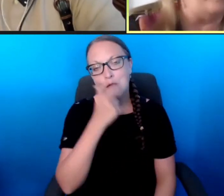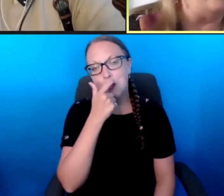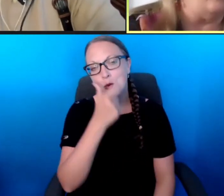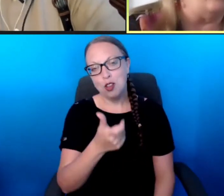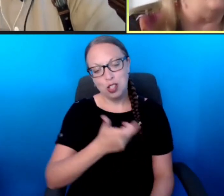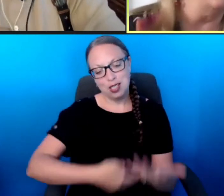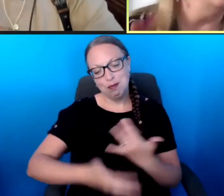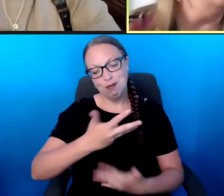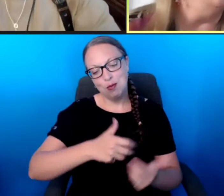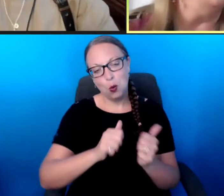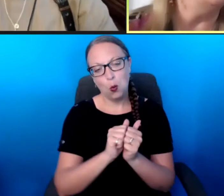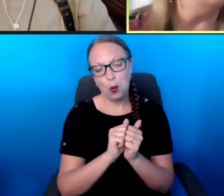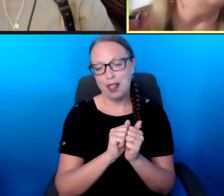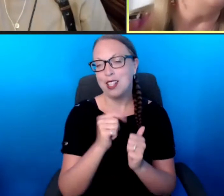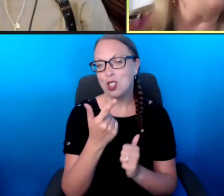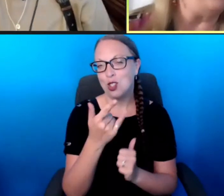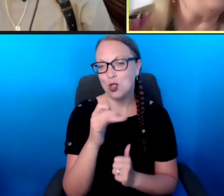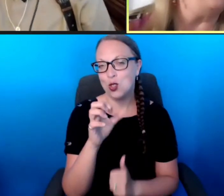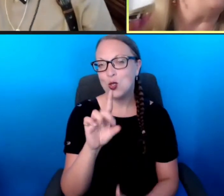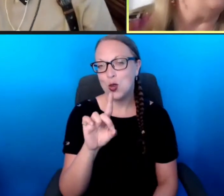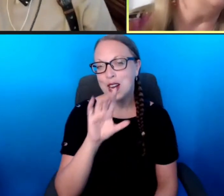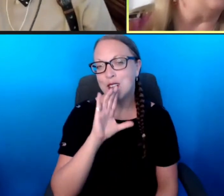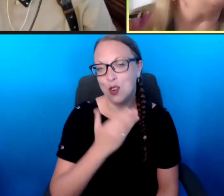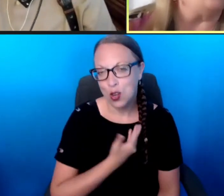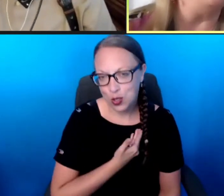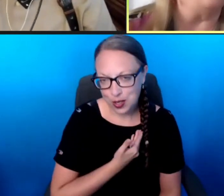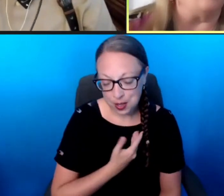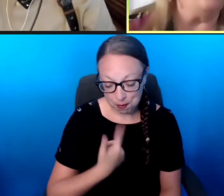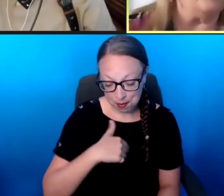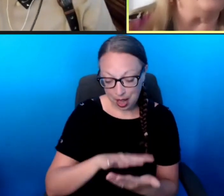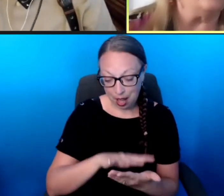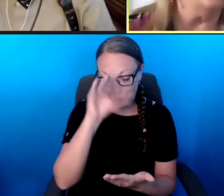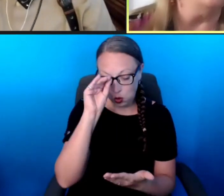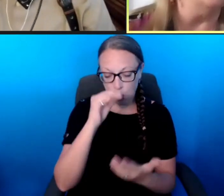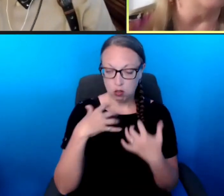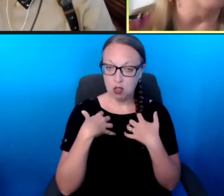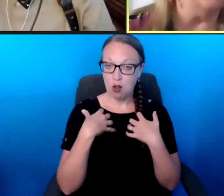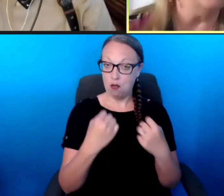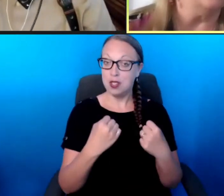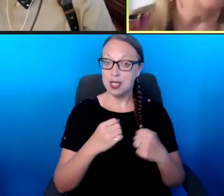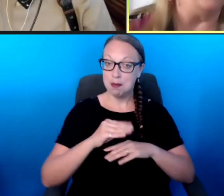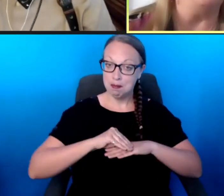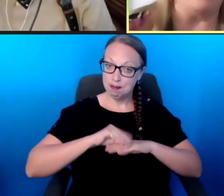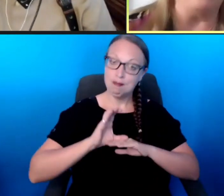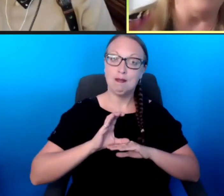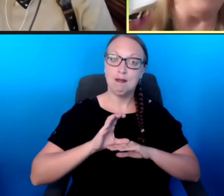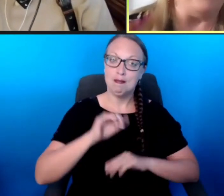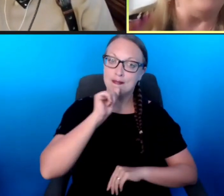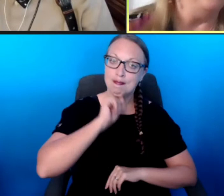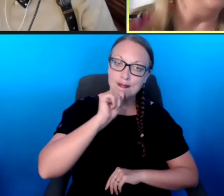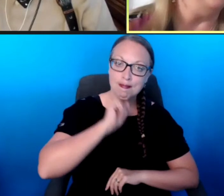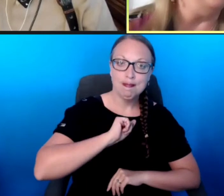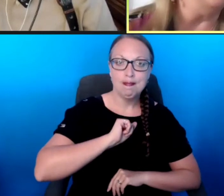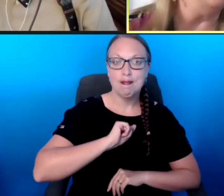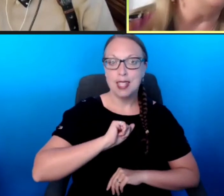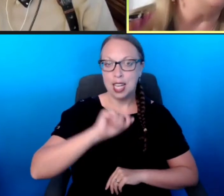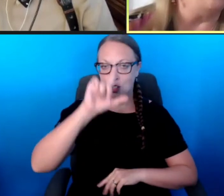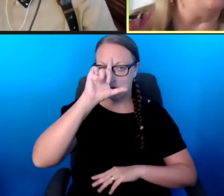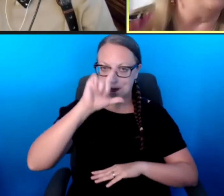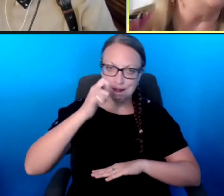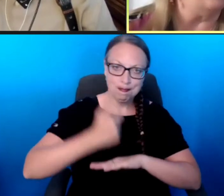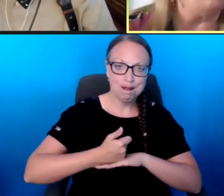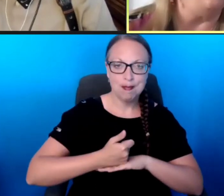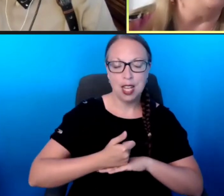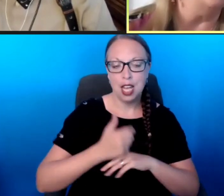with his granddaughters. What she's learned from him, Dad taught me confidence, resilience, and pragmatism, in addition to